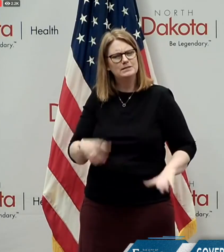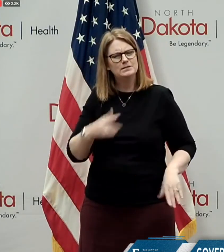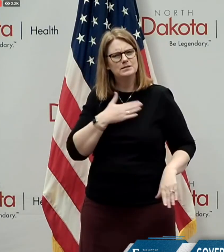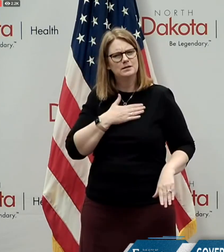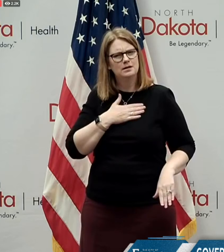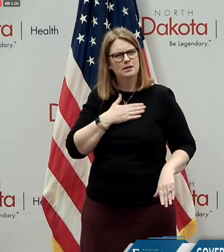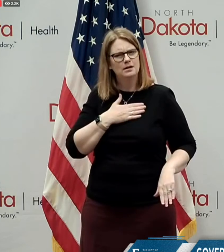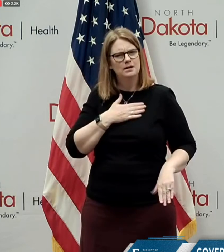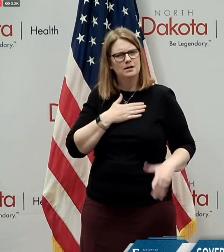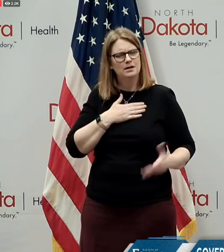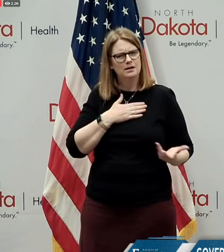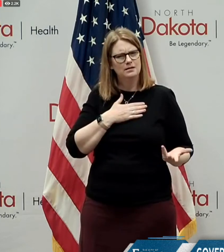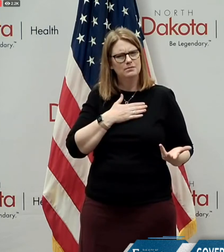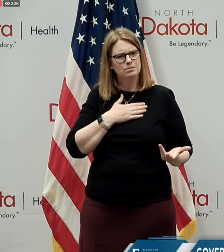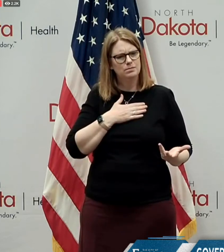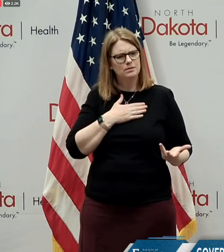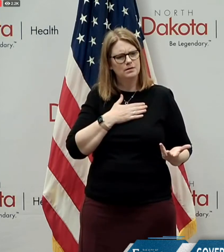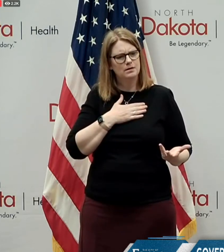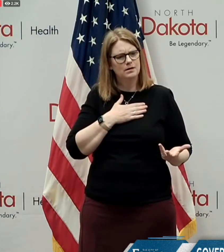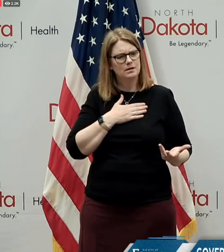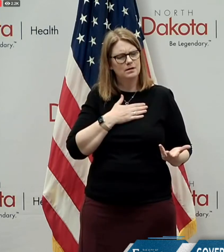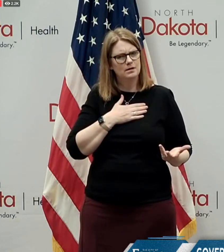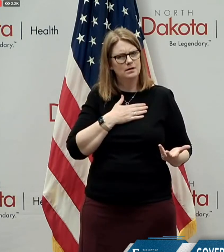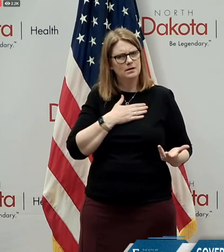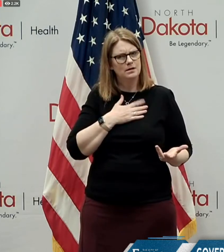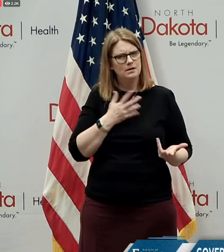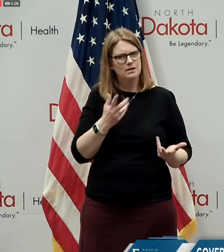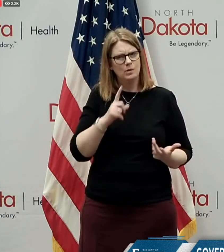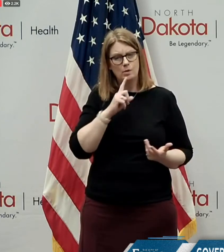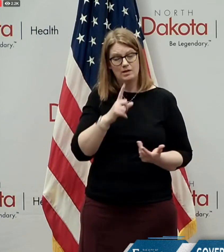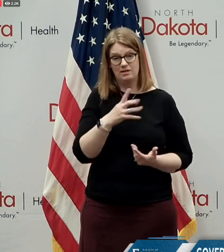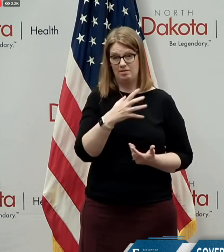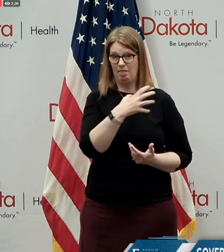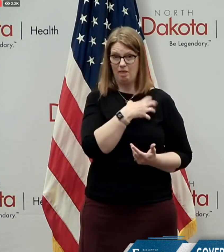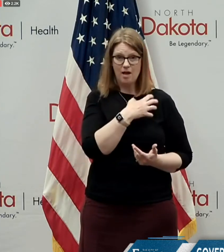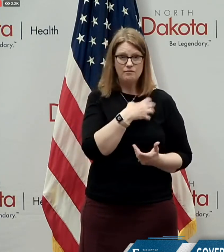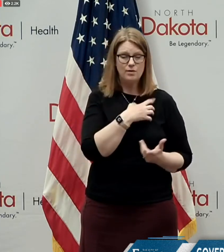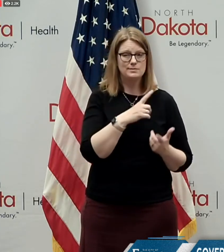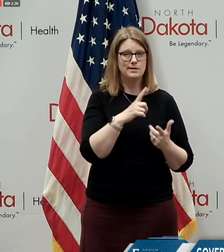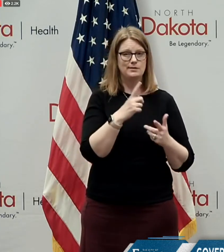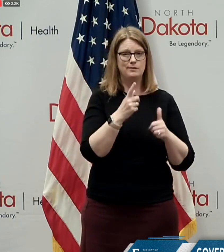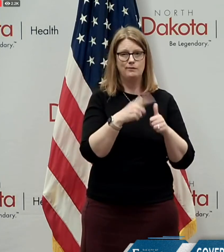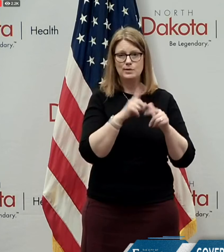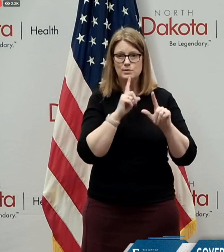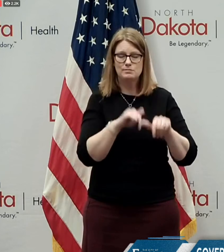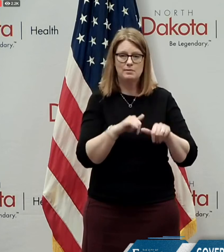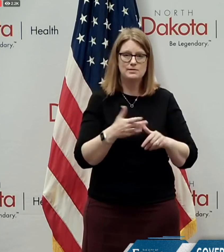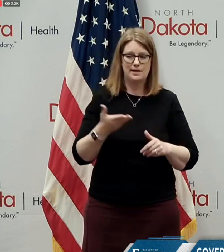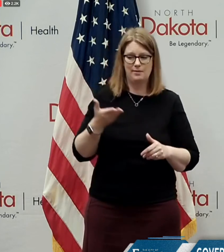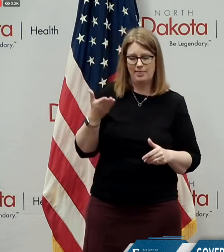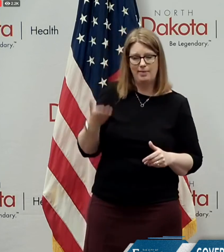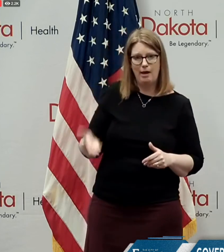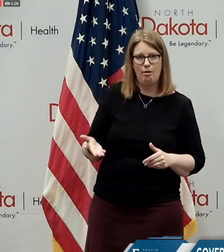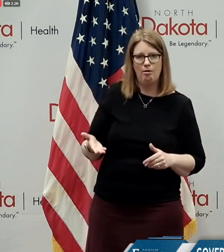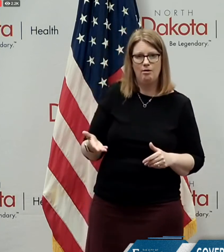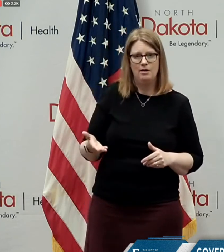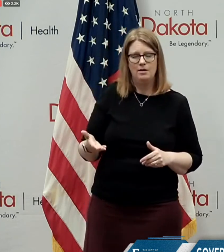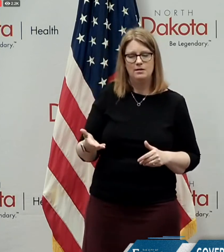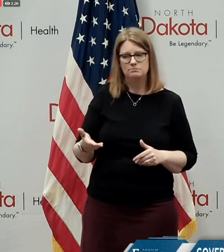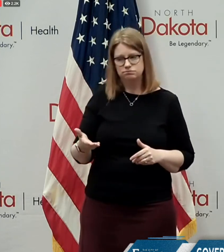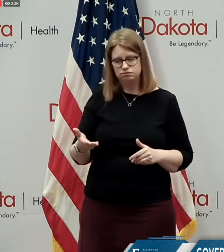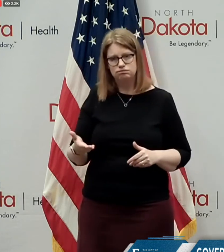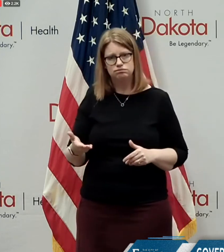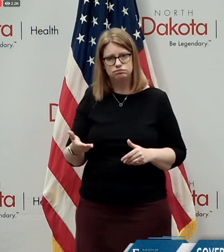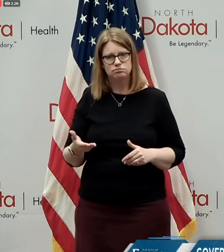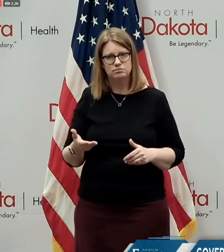say about the law enforcement and first responders that were there in Fargo